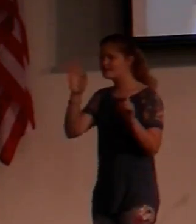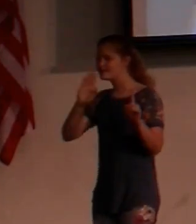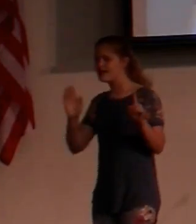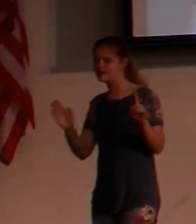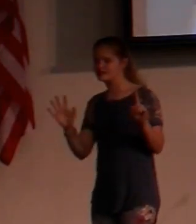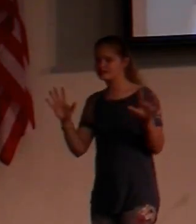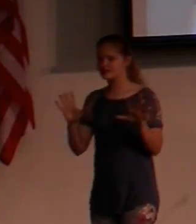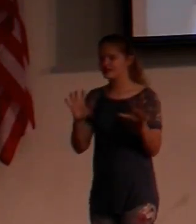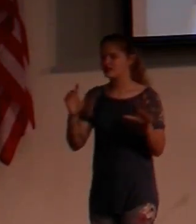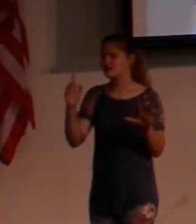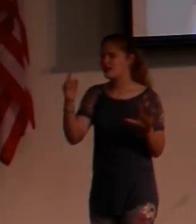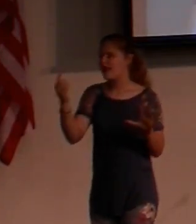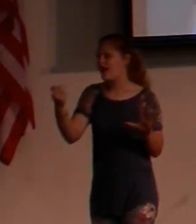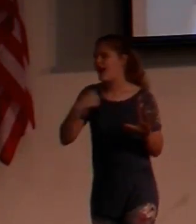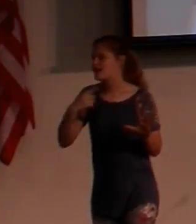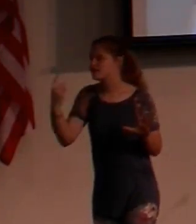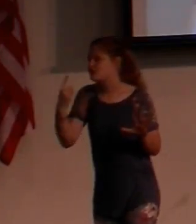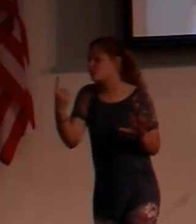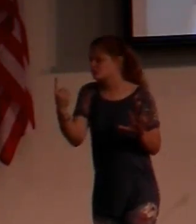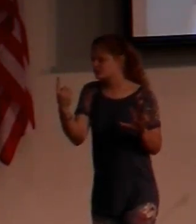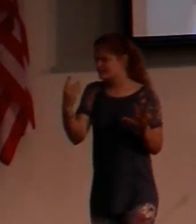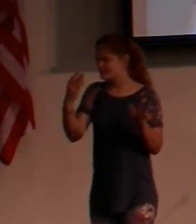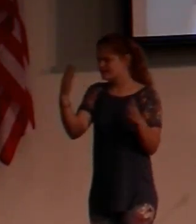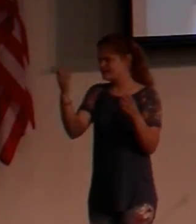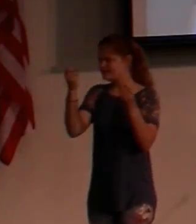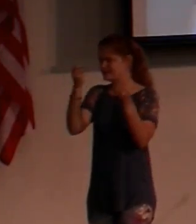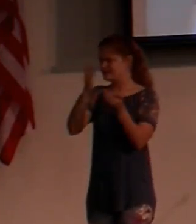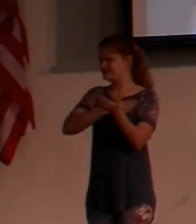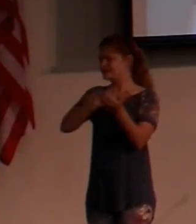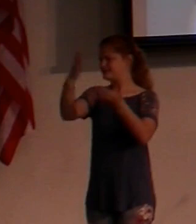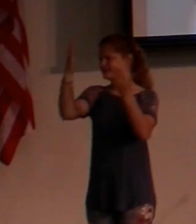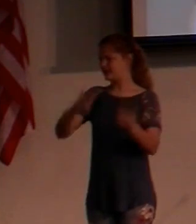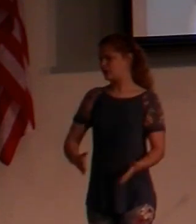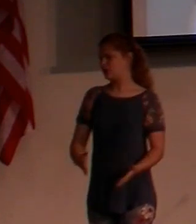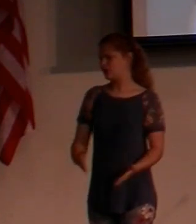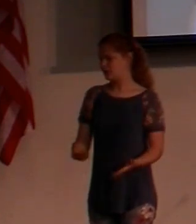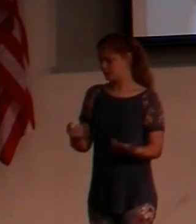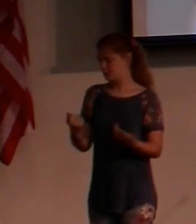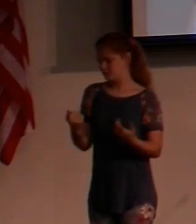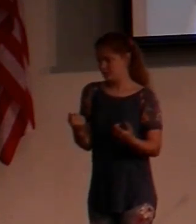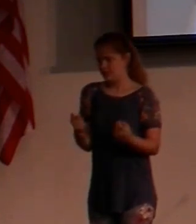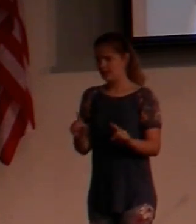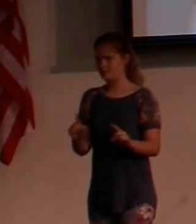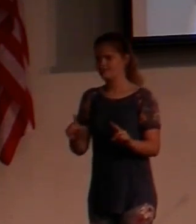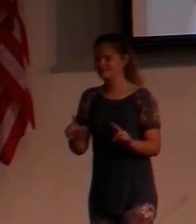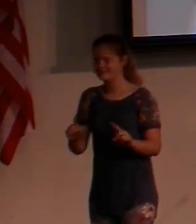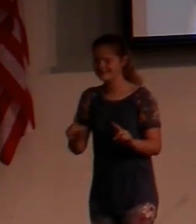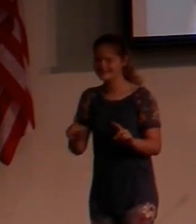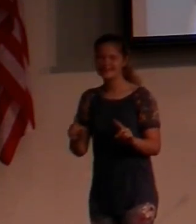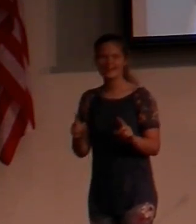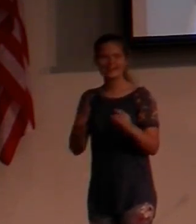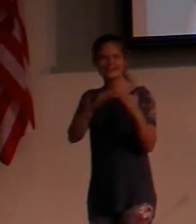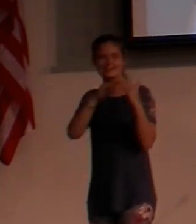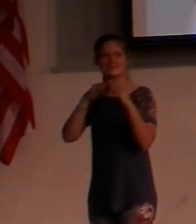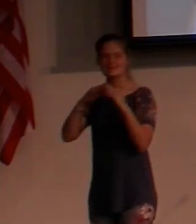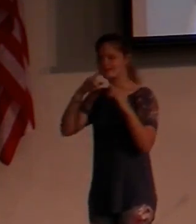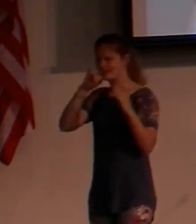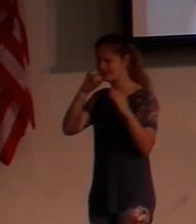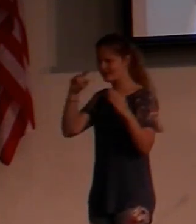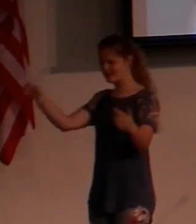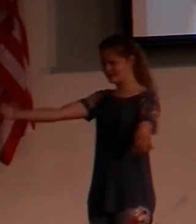was the only one singing, but it happened. This community, these kids come in